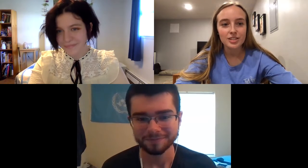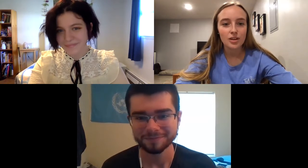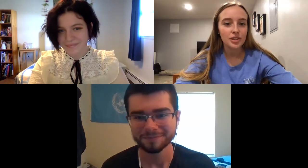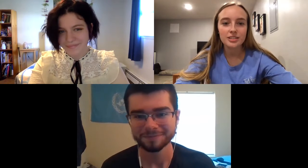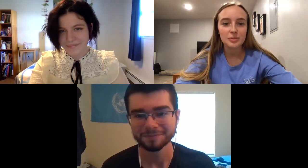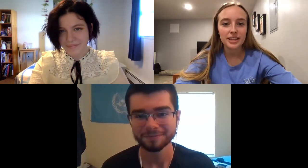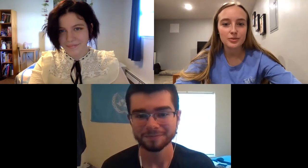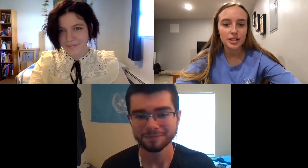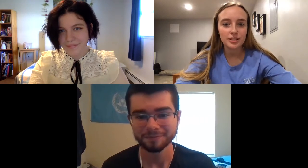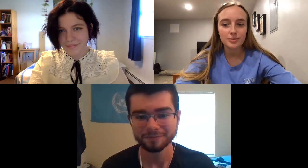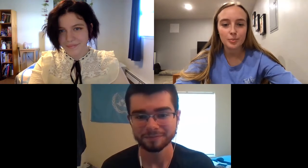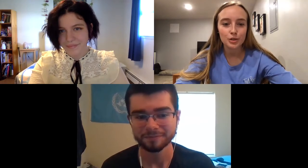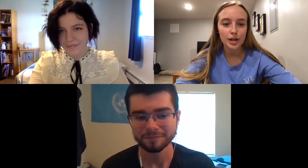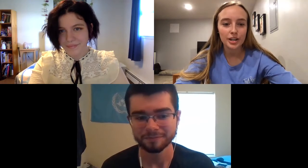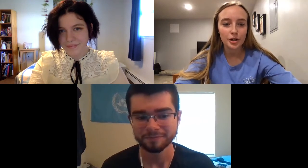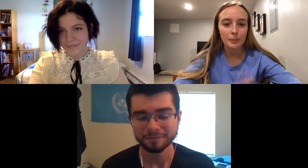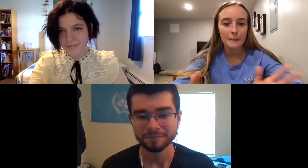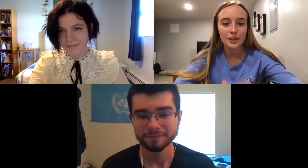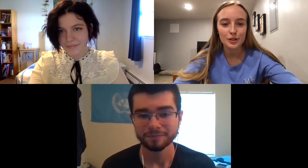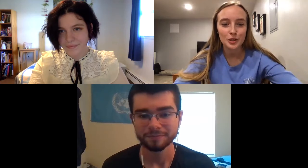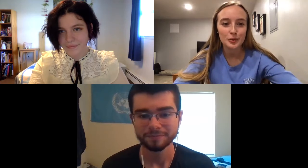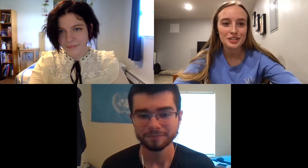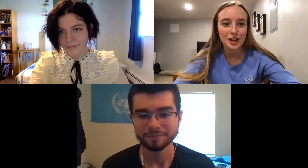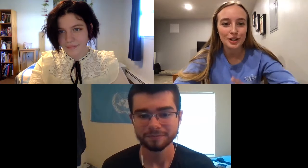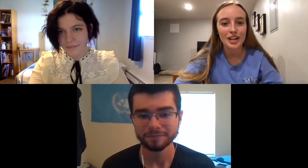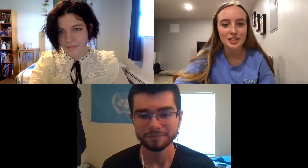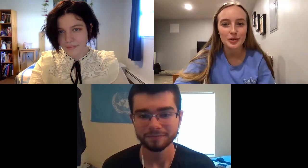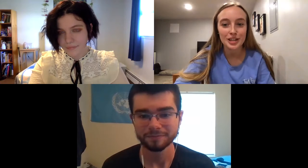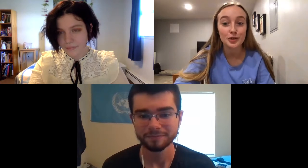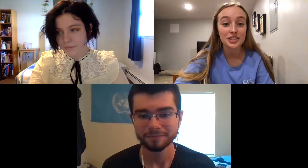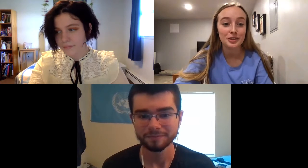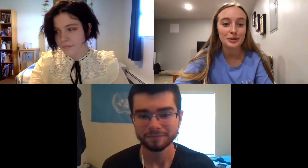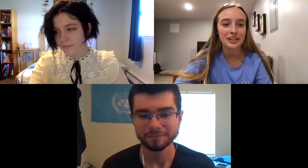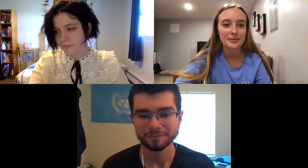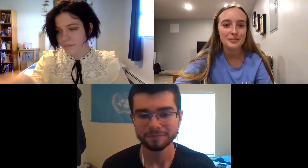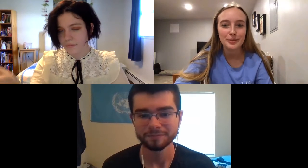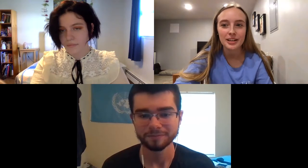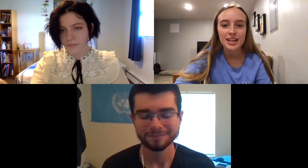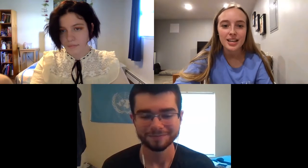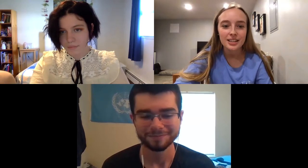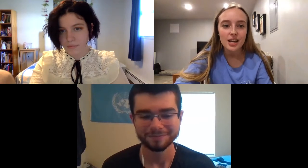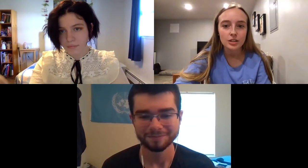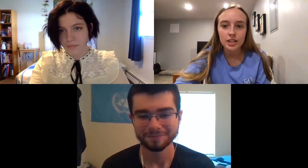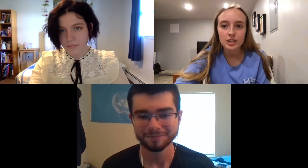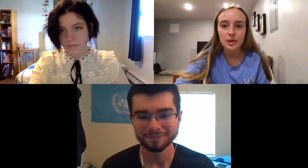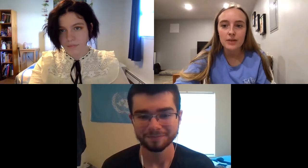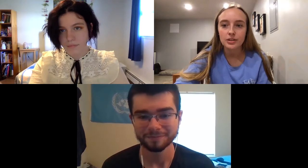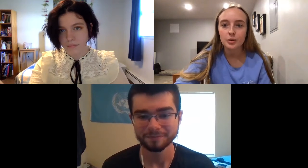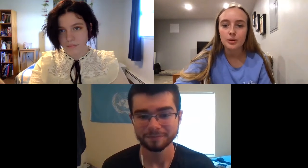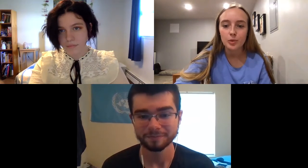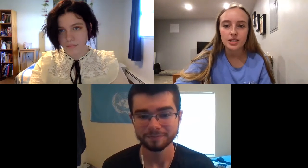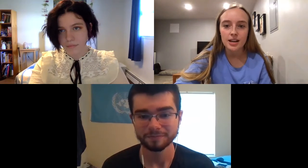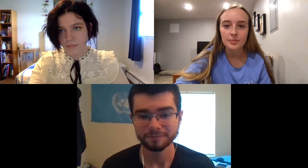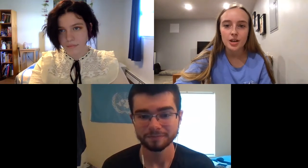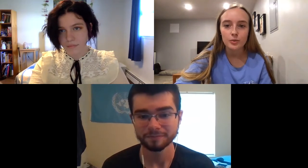Yeah, it's not really something that's really portrayed or, you know, shown a lot. So it's great to learn about it. But yeah, looking as we have